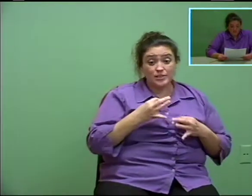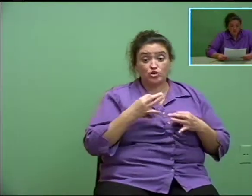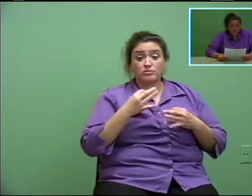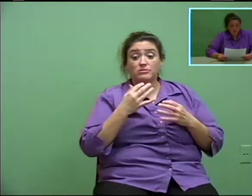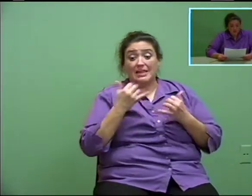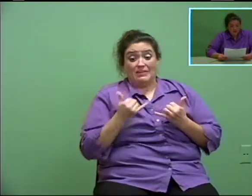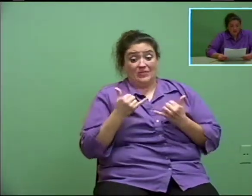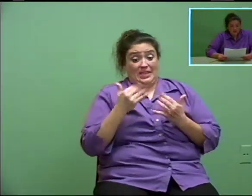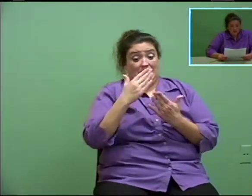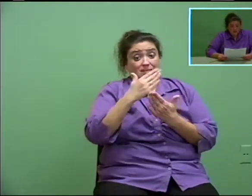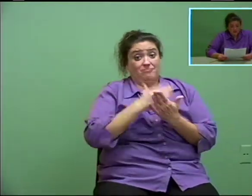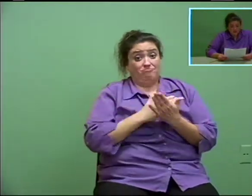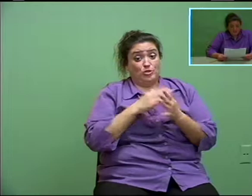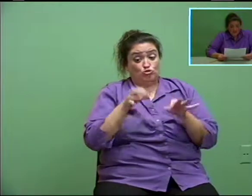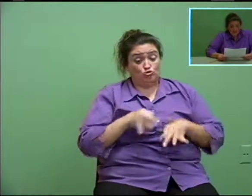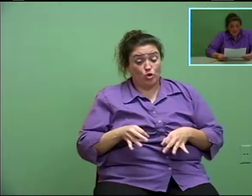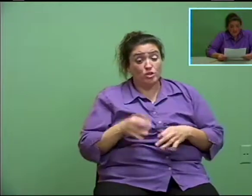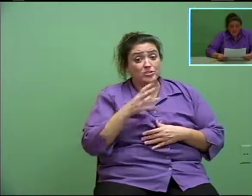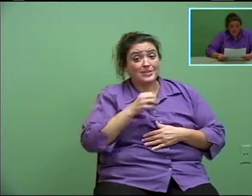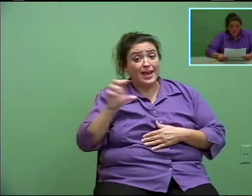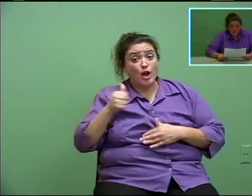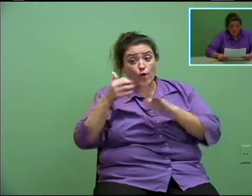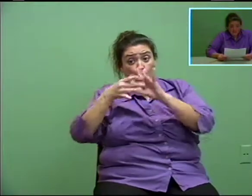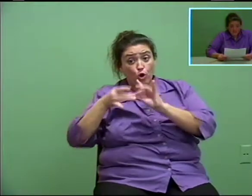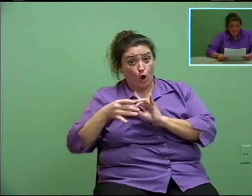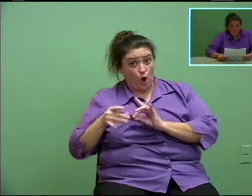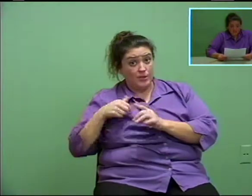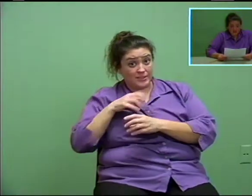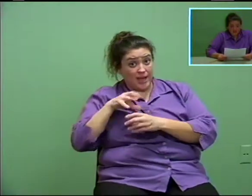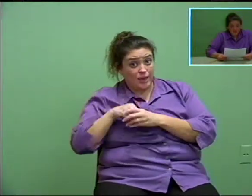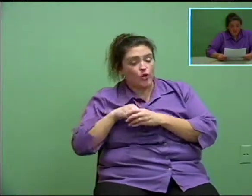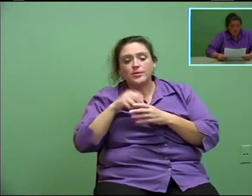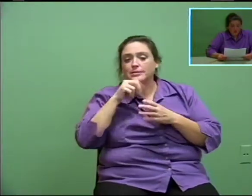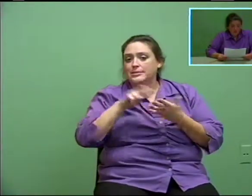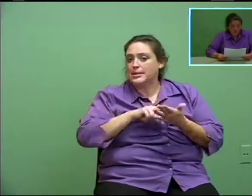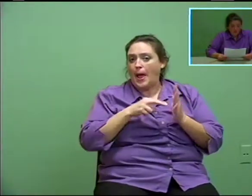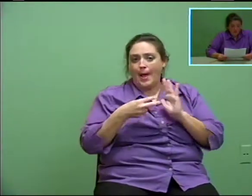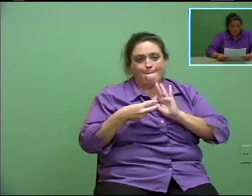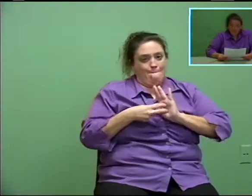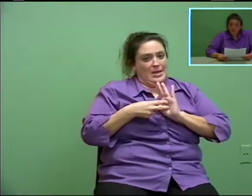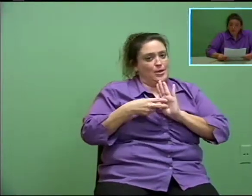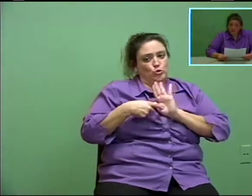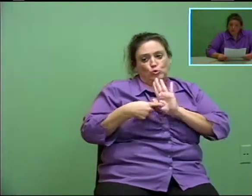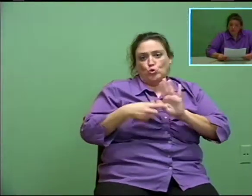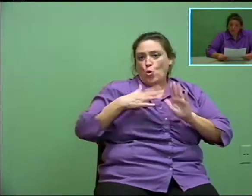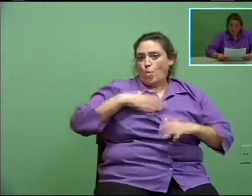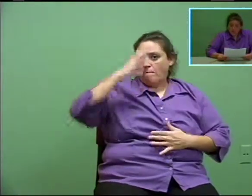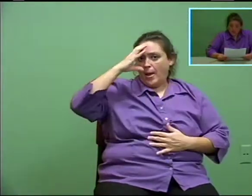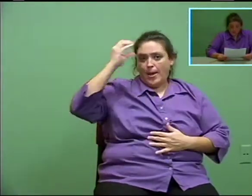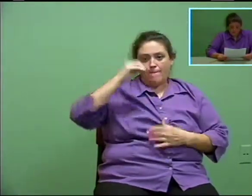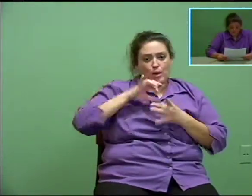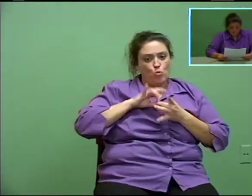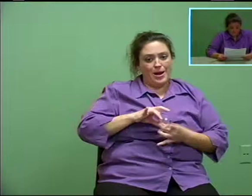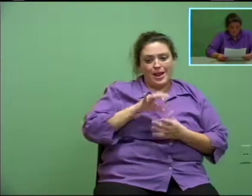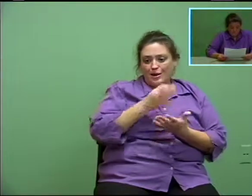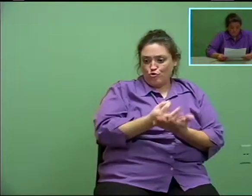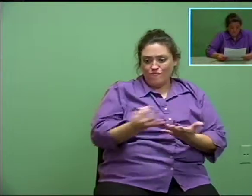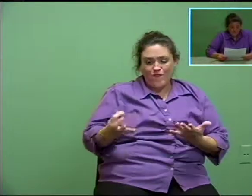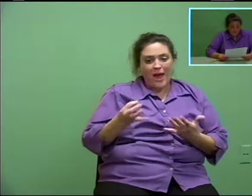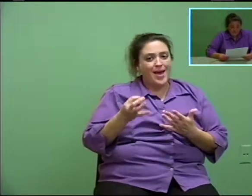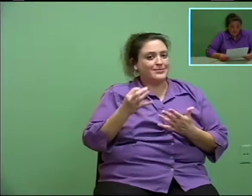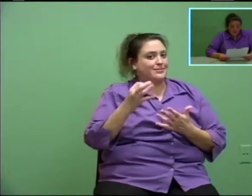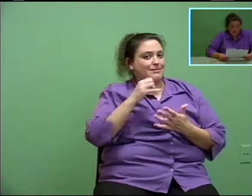have made, do I mean to indicate any opinion as to the facts or as to what your verdict should be.